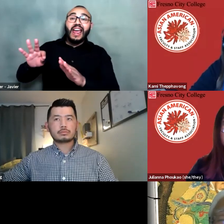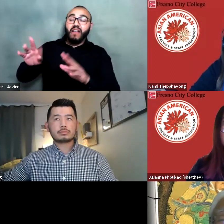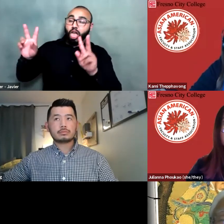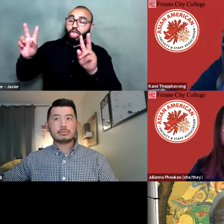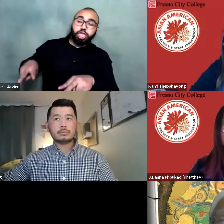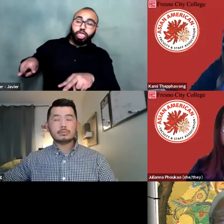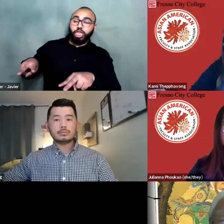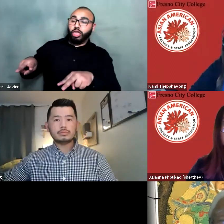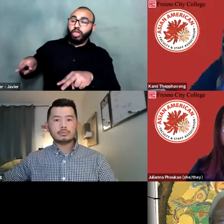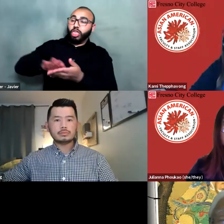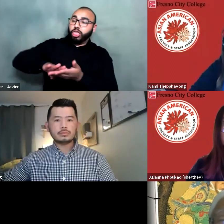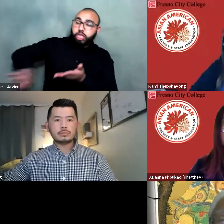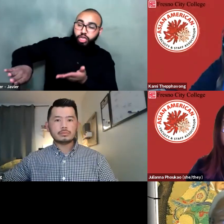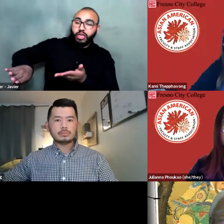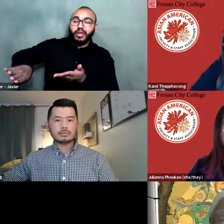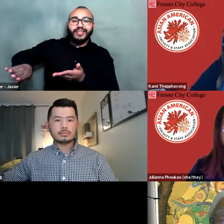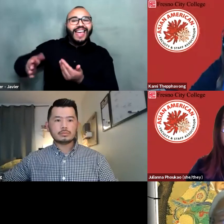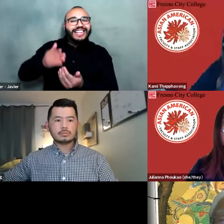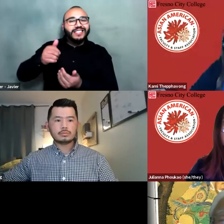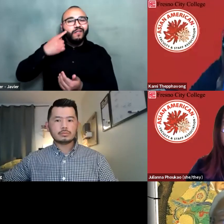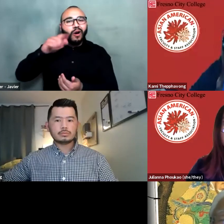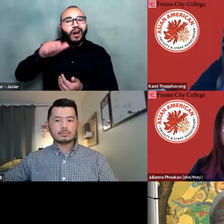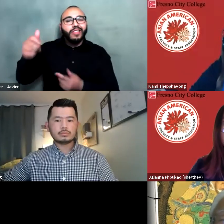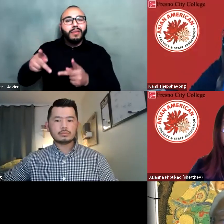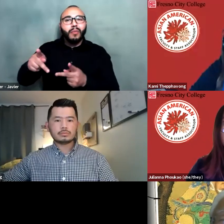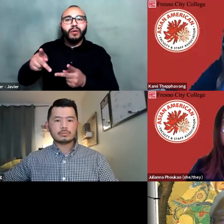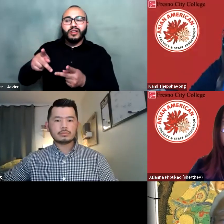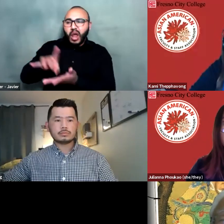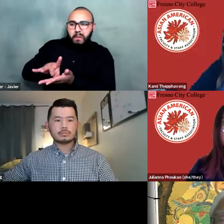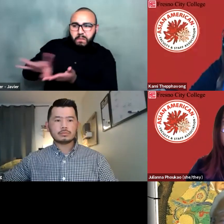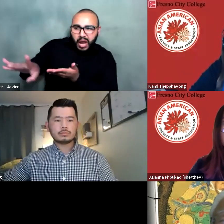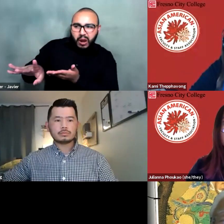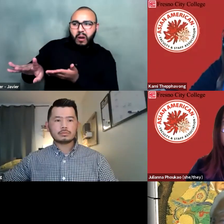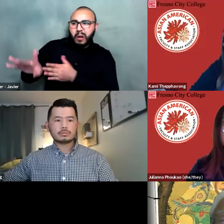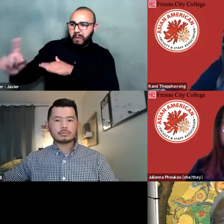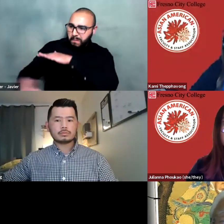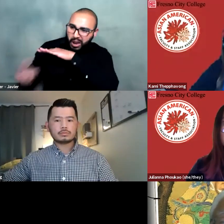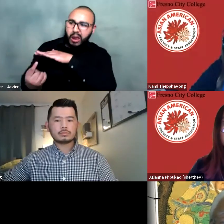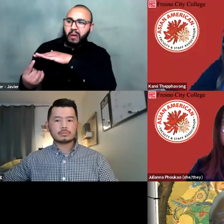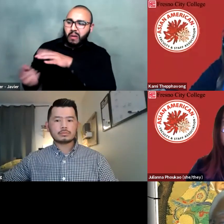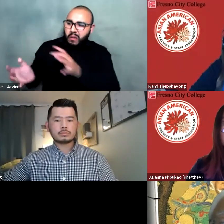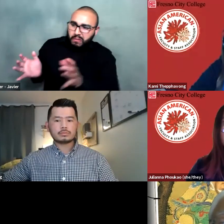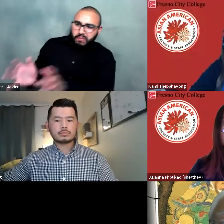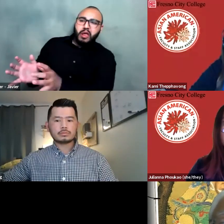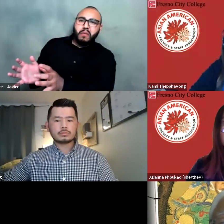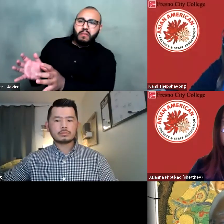to exclude us, kick us out, intern us, normalize war atrocities,